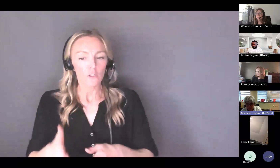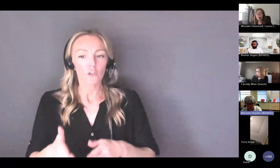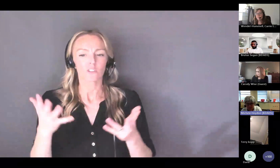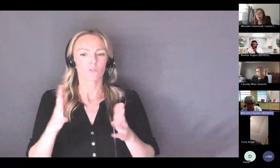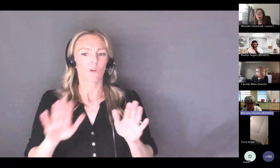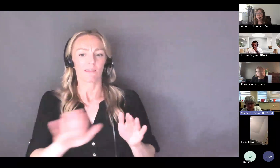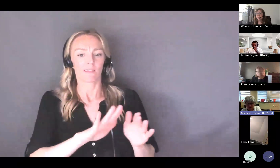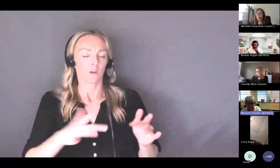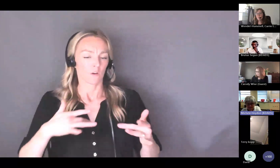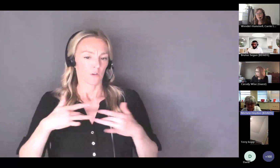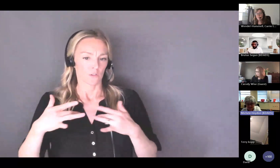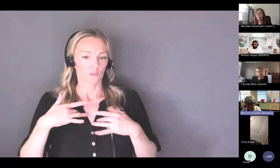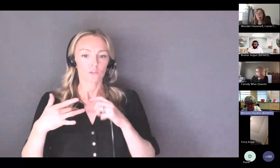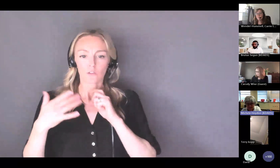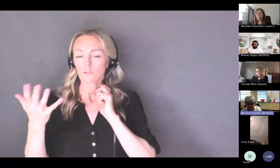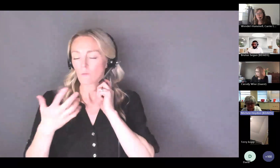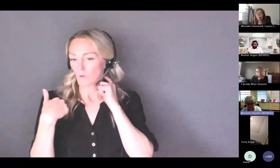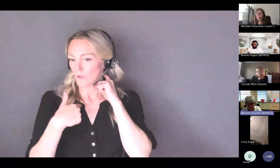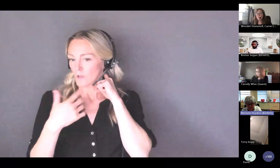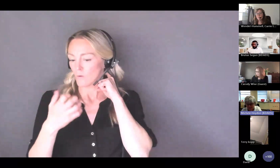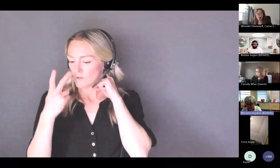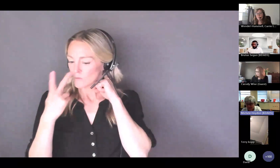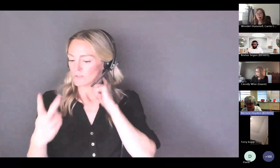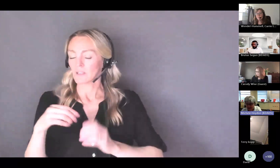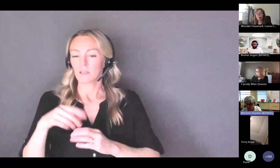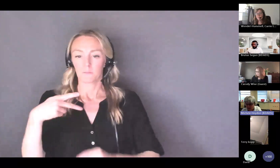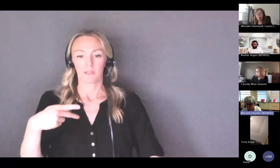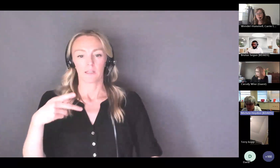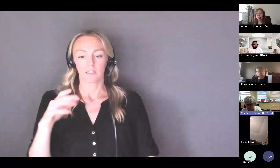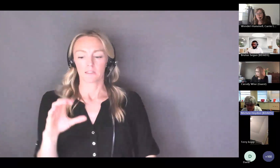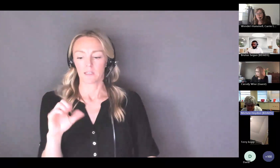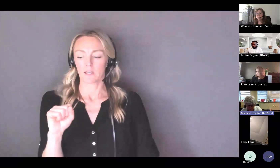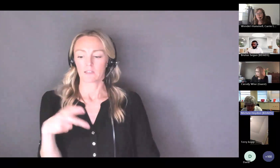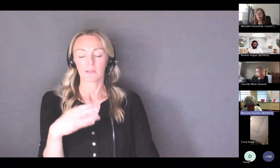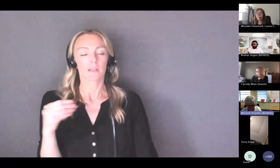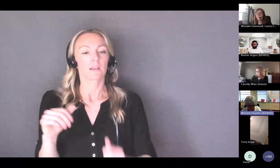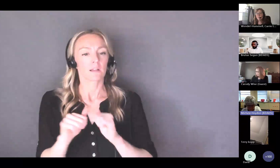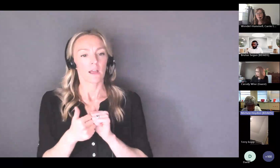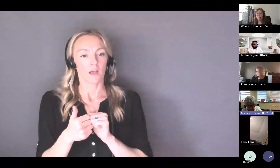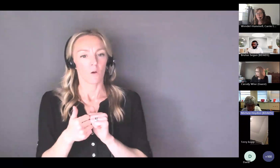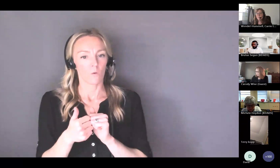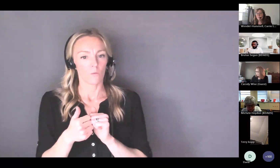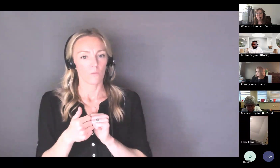about as far as what we want to see in the PCSP and how it will